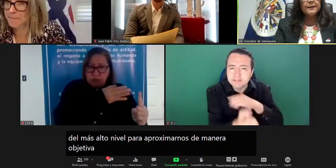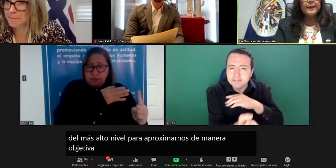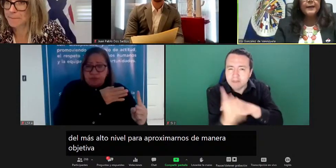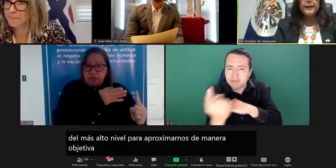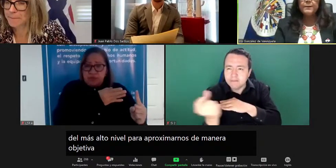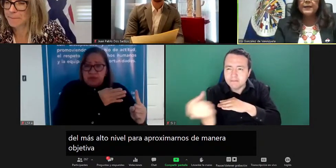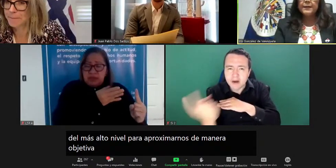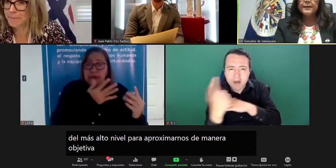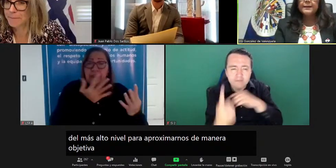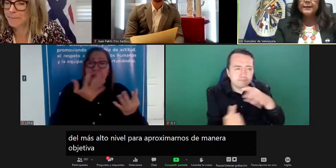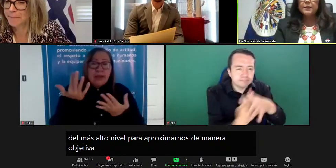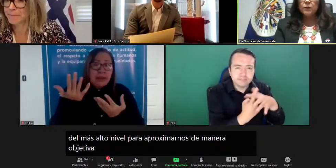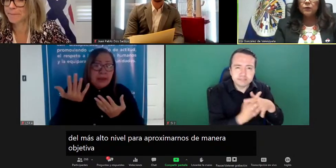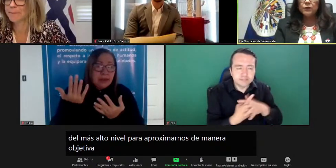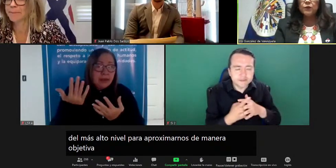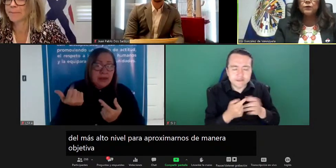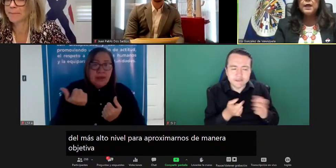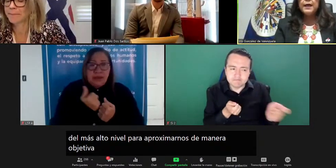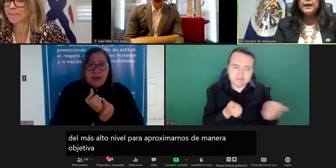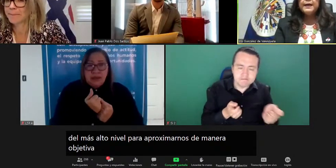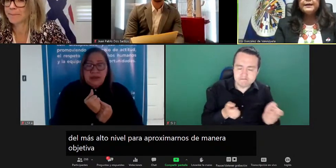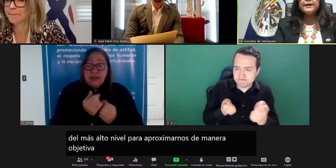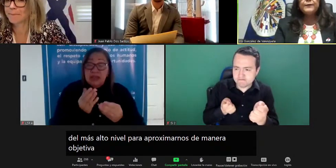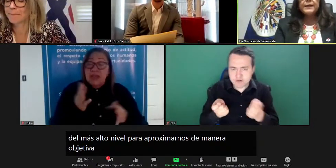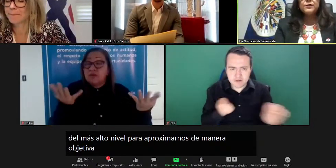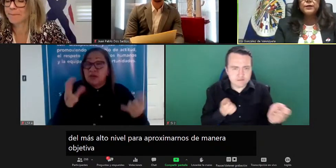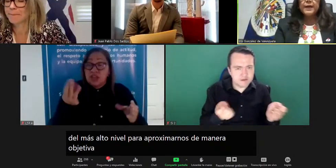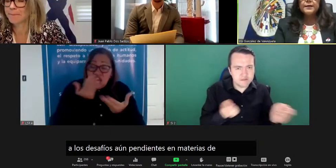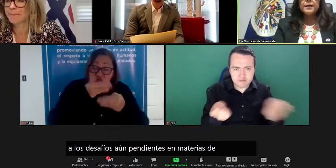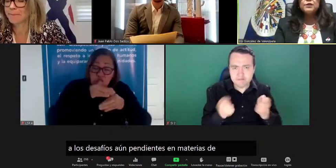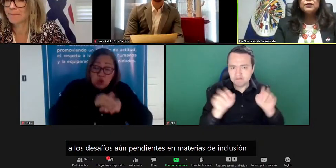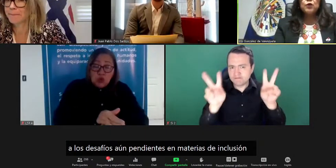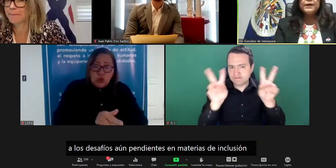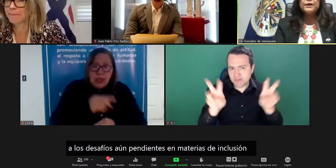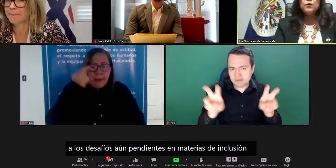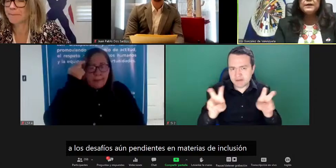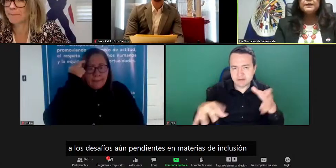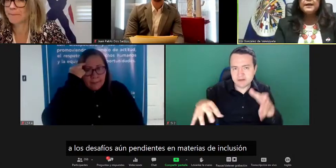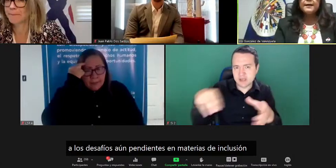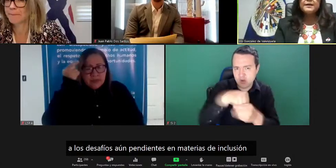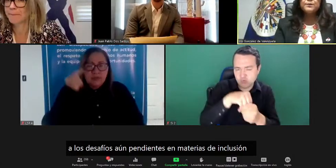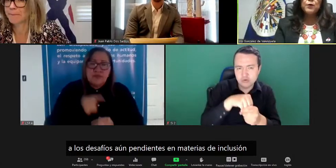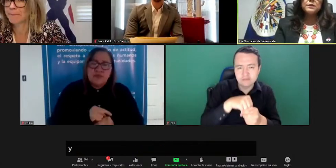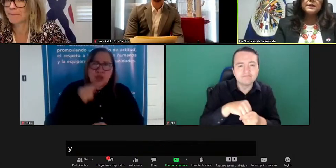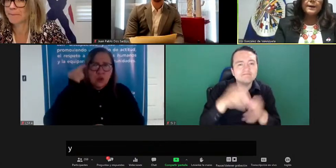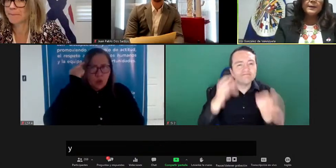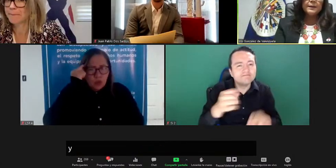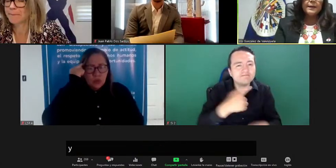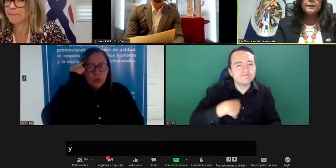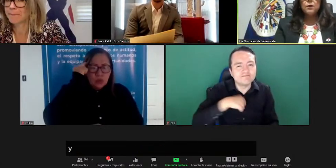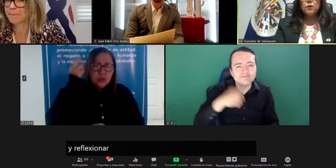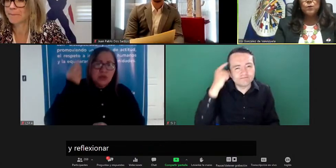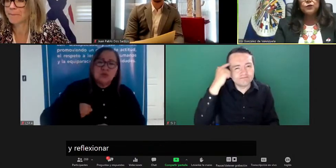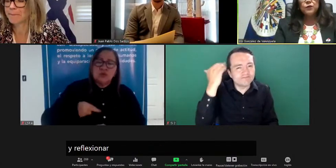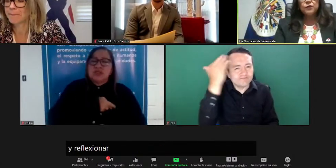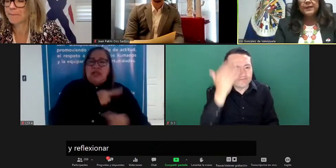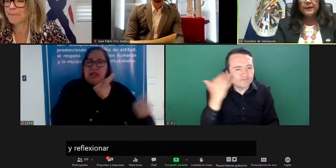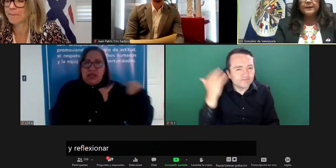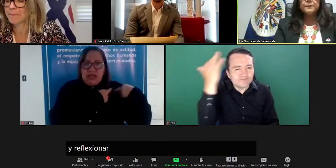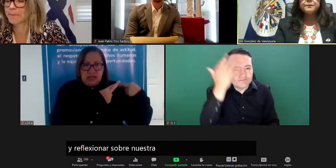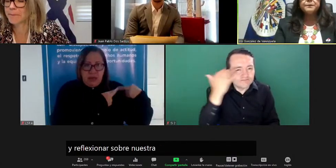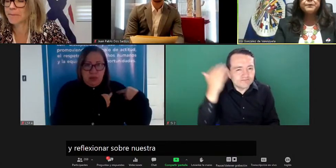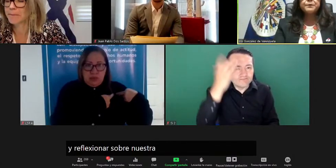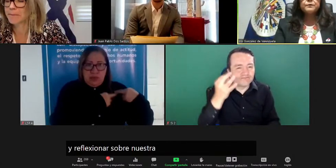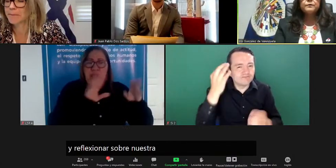the challenges that are still ahead regarding inclusion and reflecting on